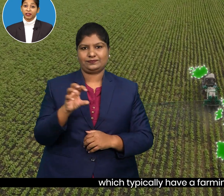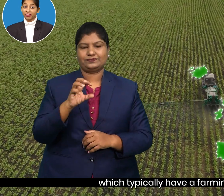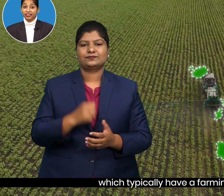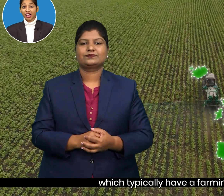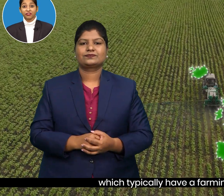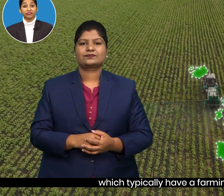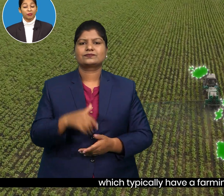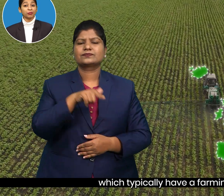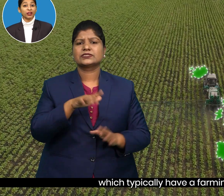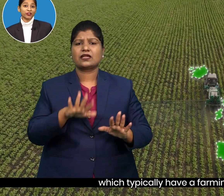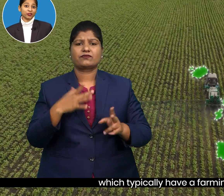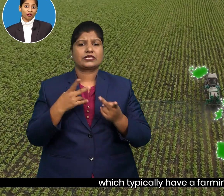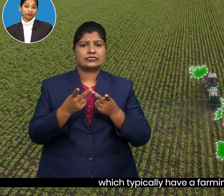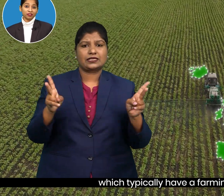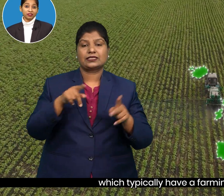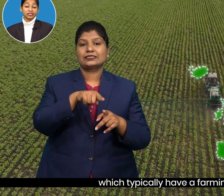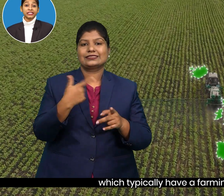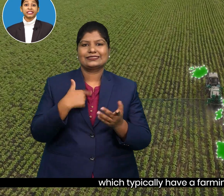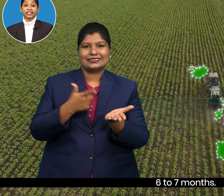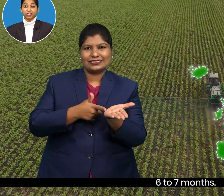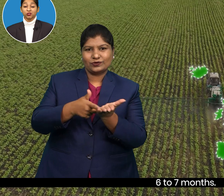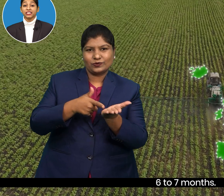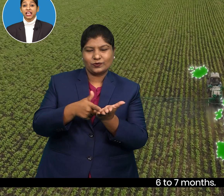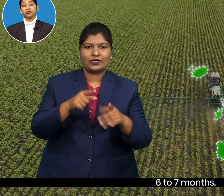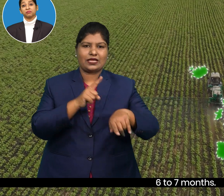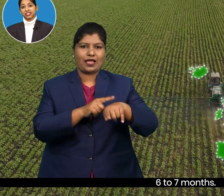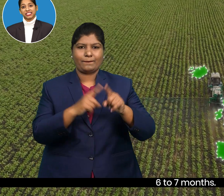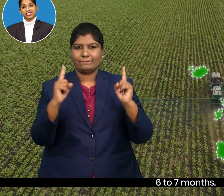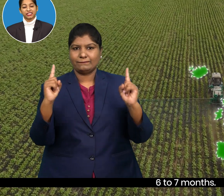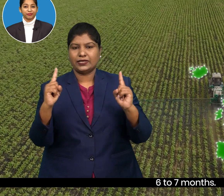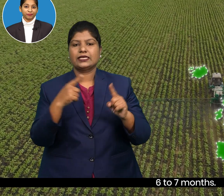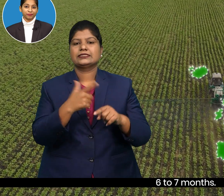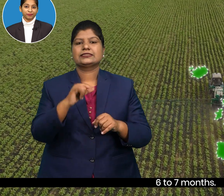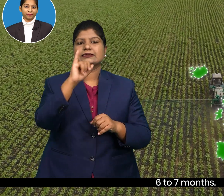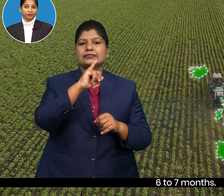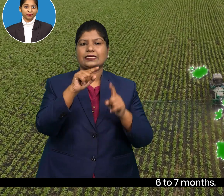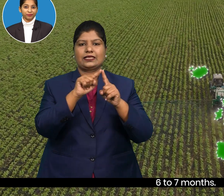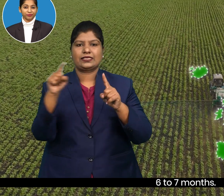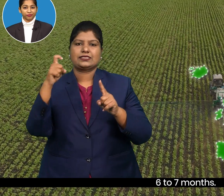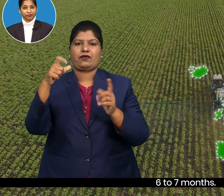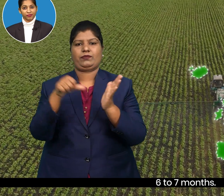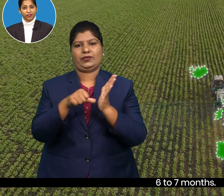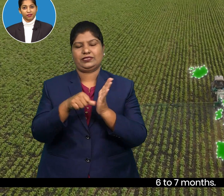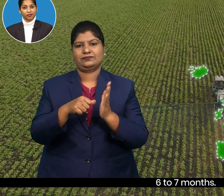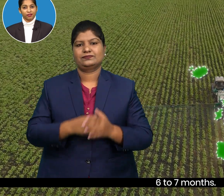which typically have a farming period of 6 to 7 months.